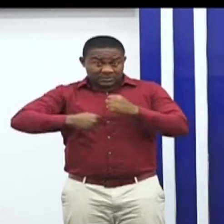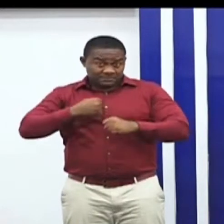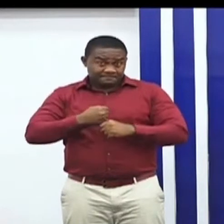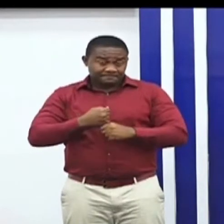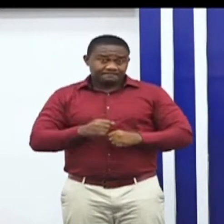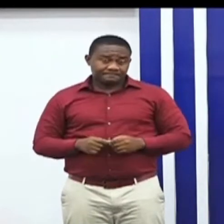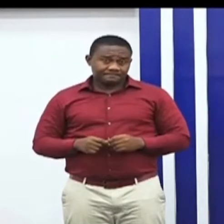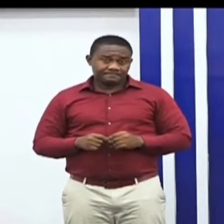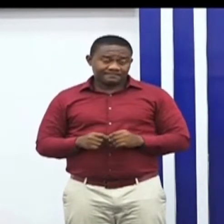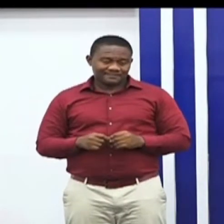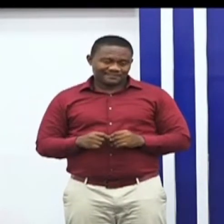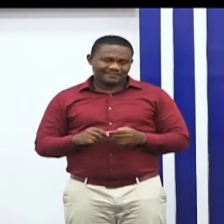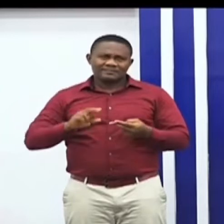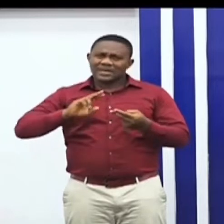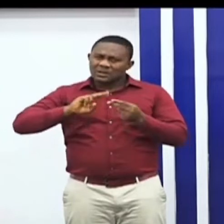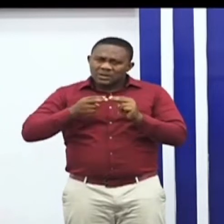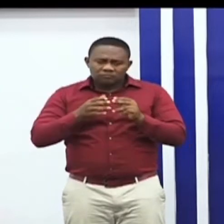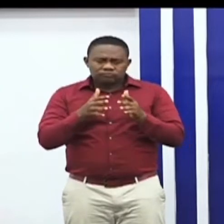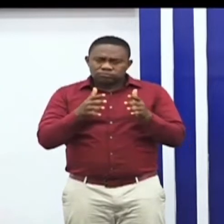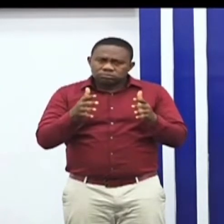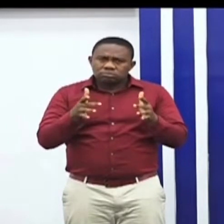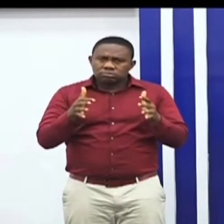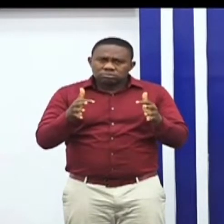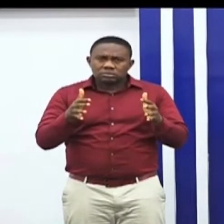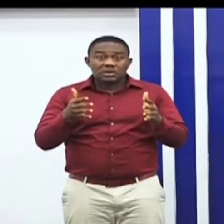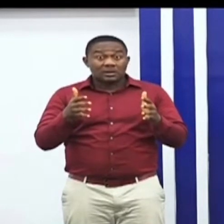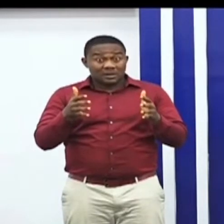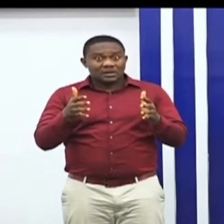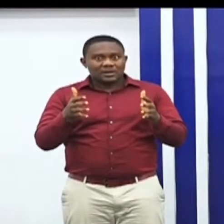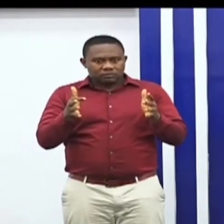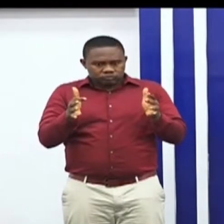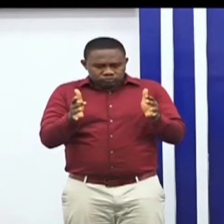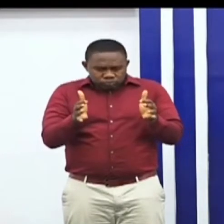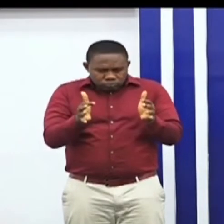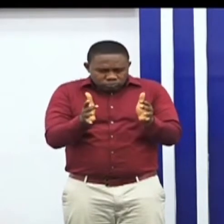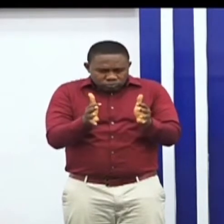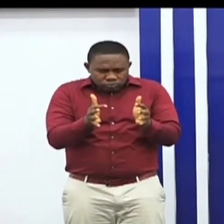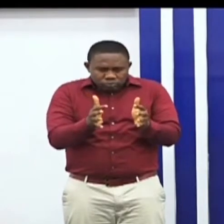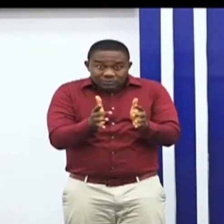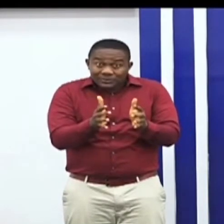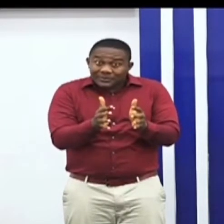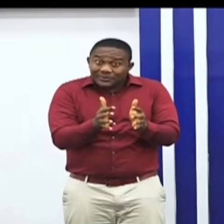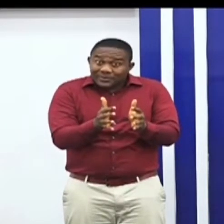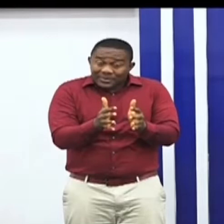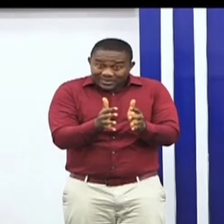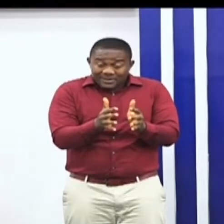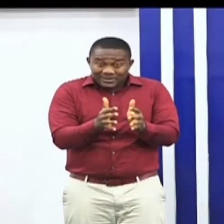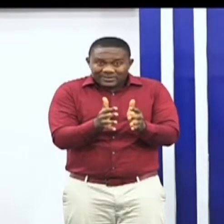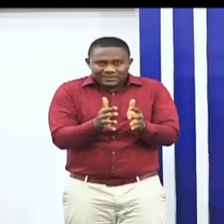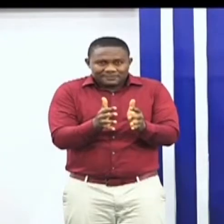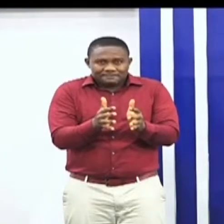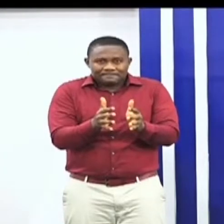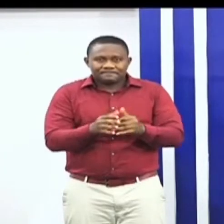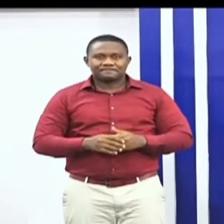And since then, the numbers have continued to come down till the last presented, that